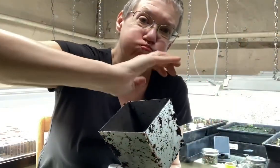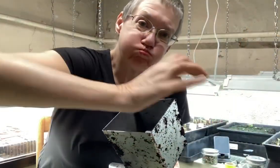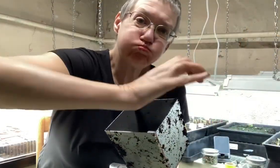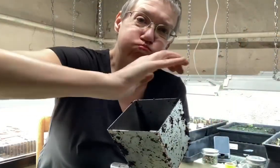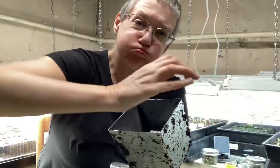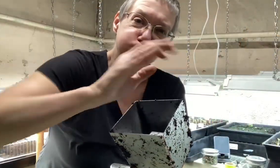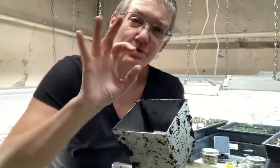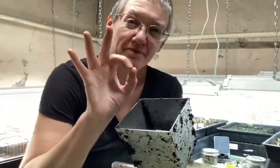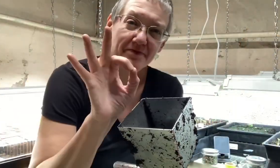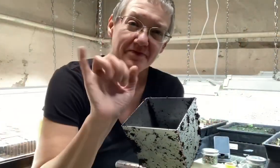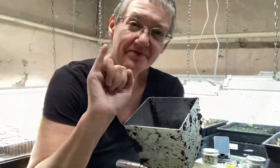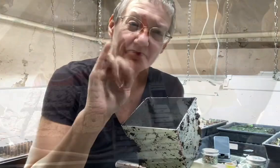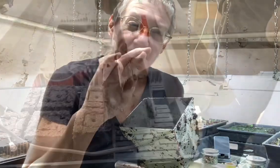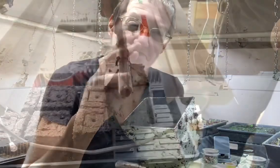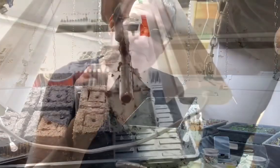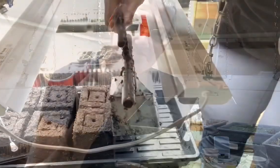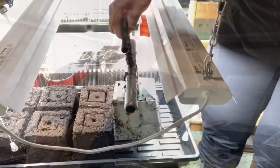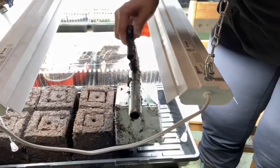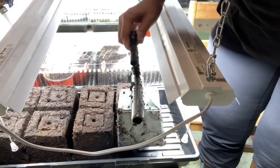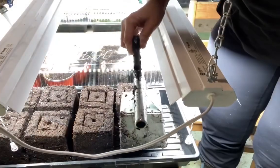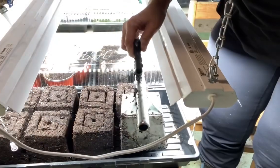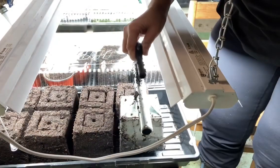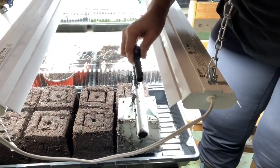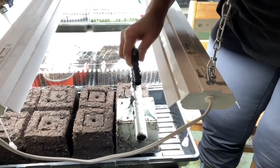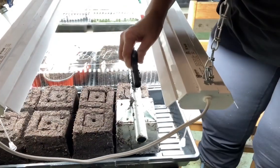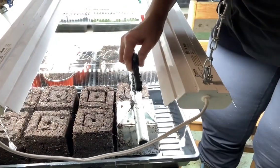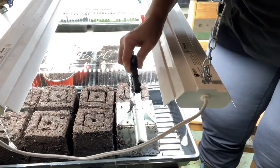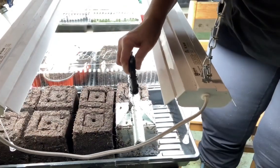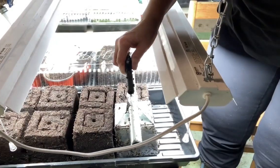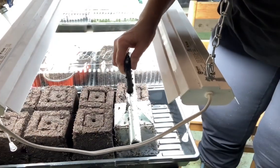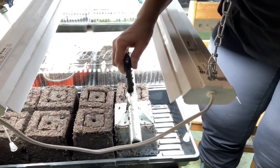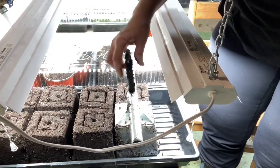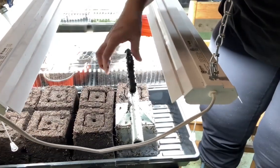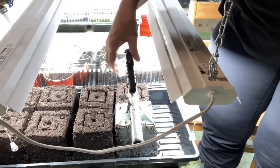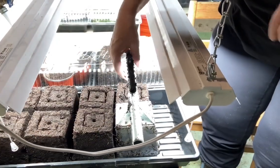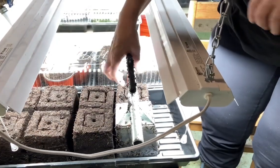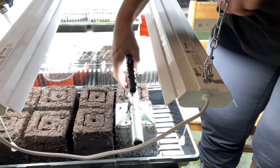And you want to press it in nice and firm.